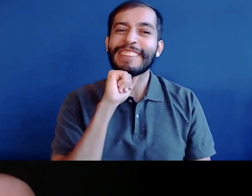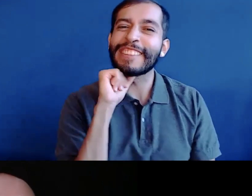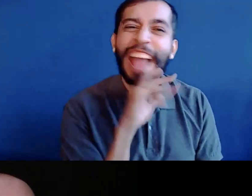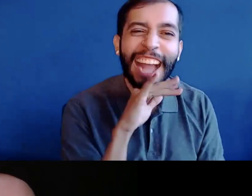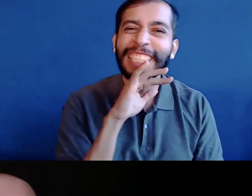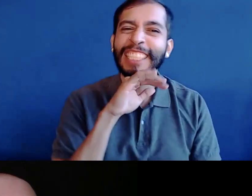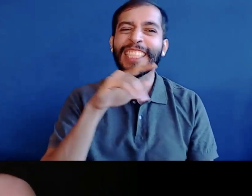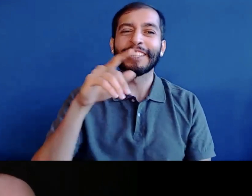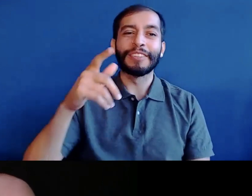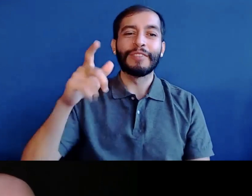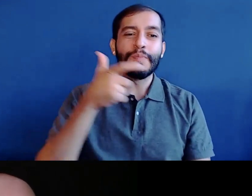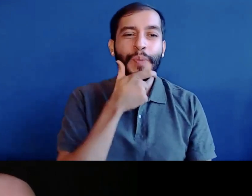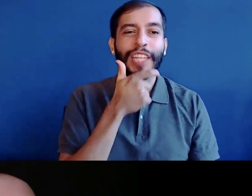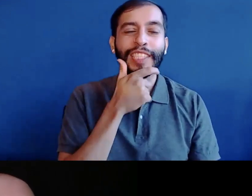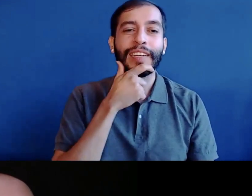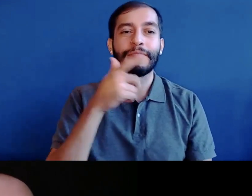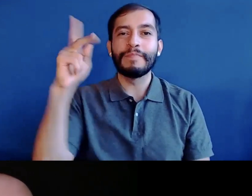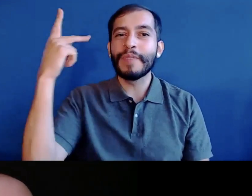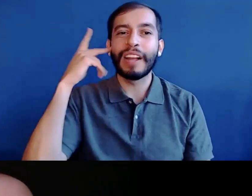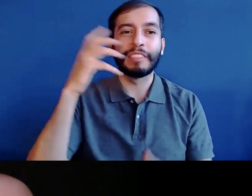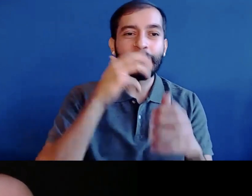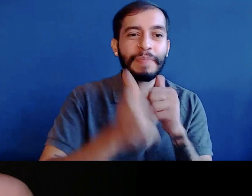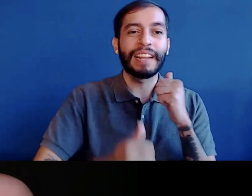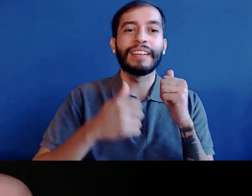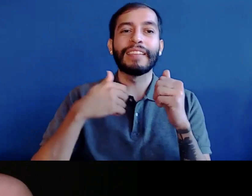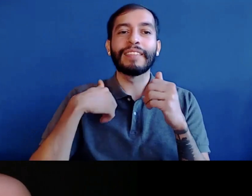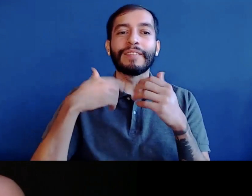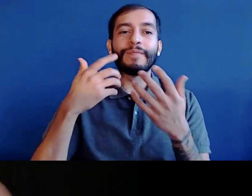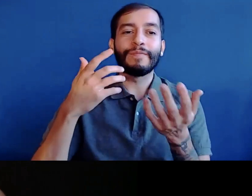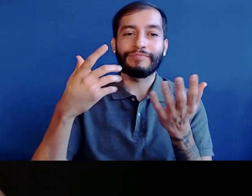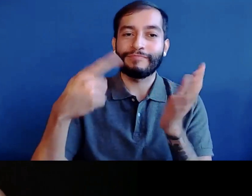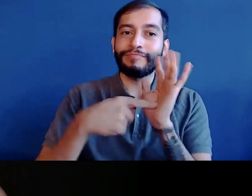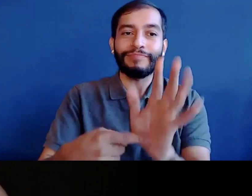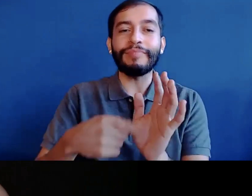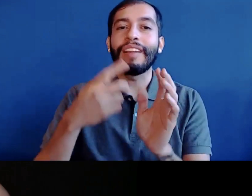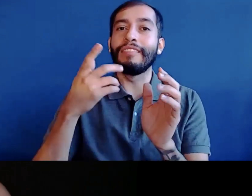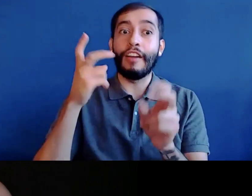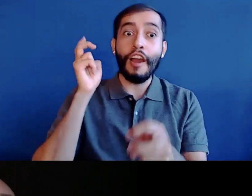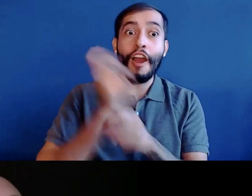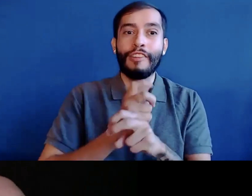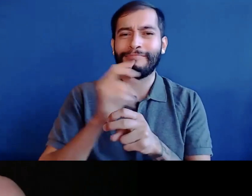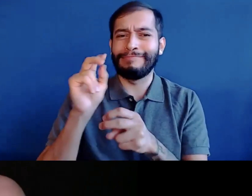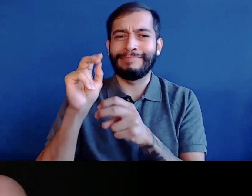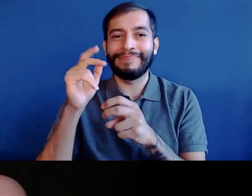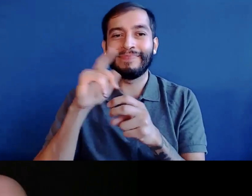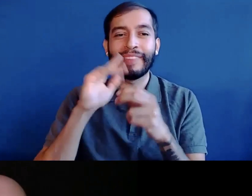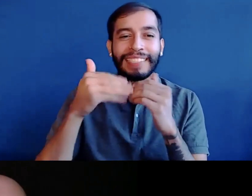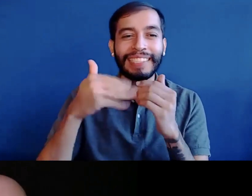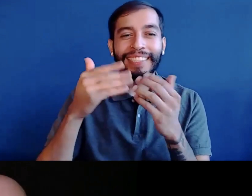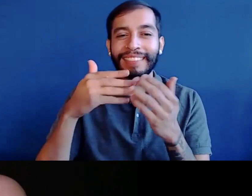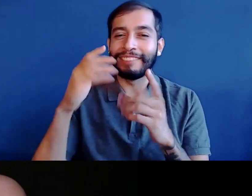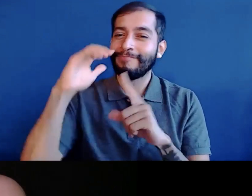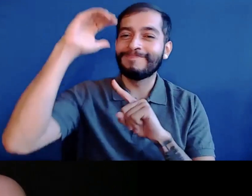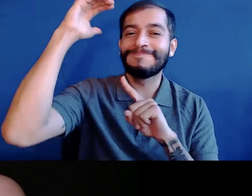my character on. You didn't have to try very hard to do that. And I'm going to be filmed doing a Christmas story for